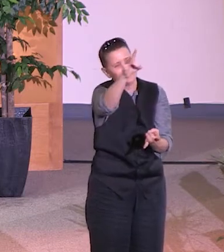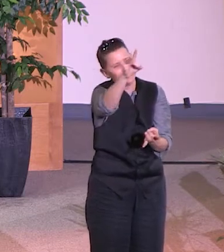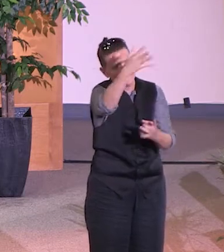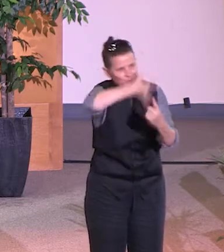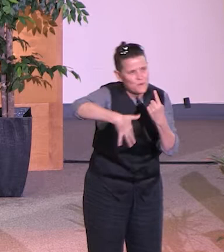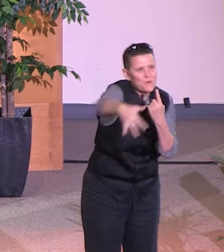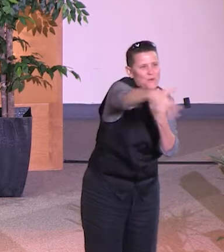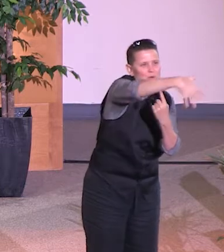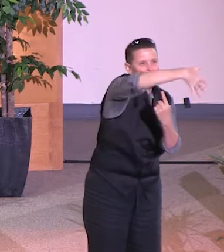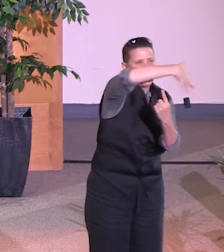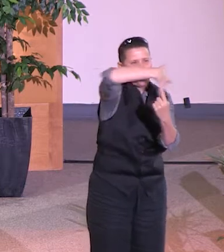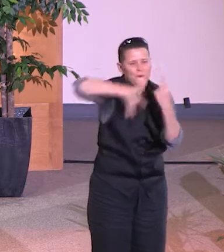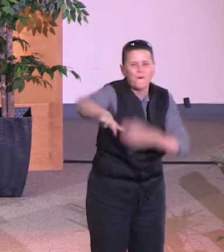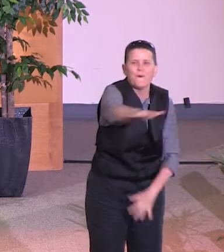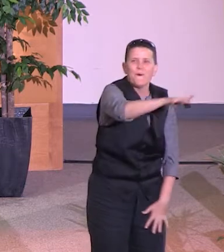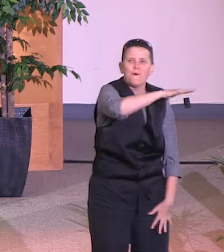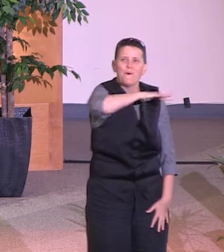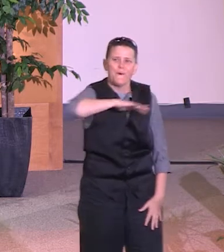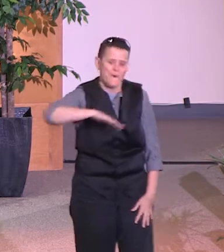Spirit zone.